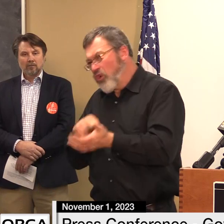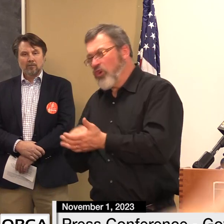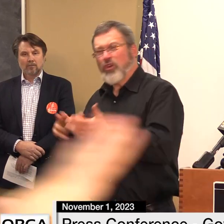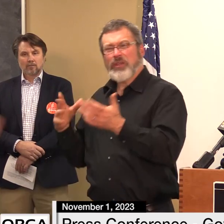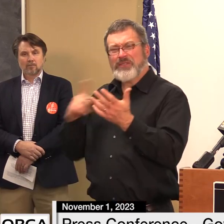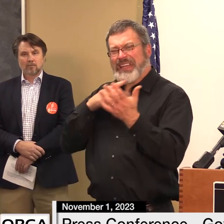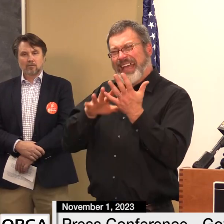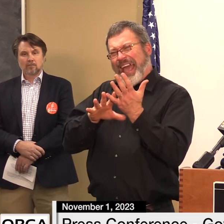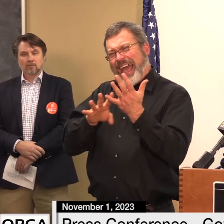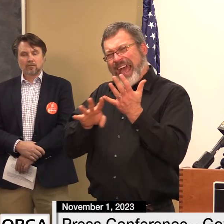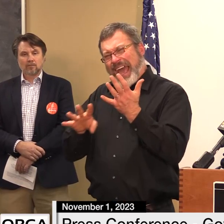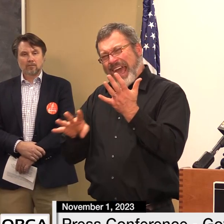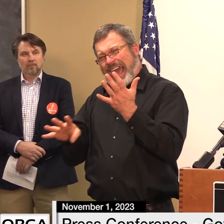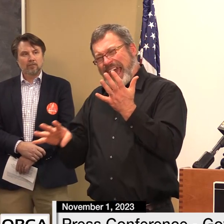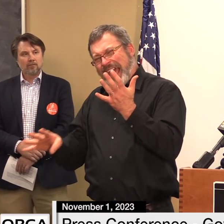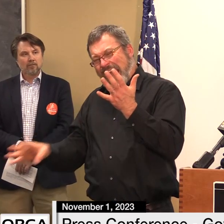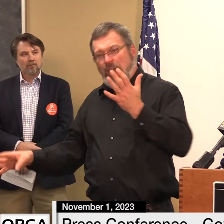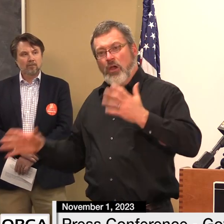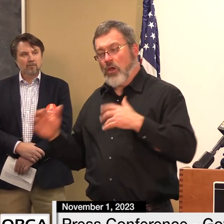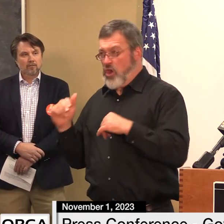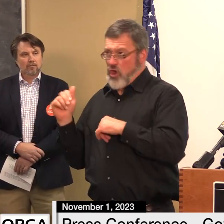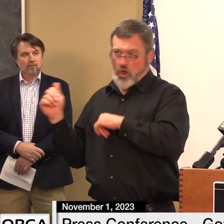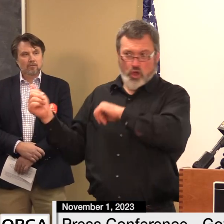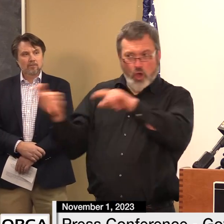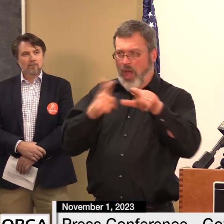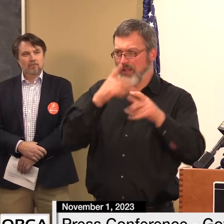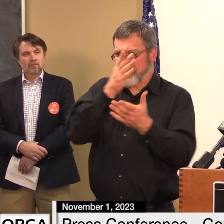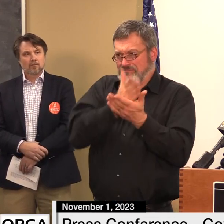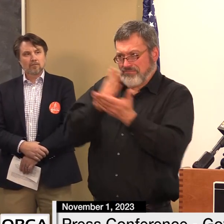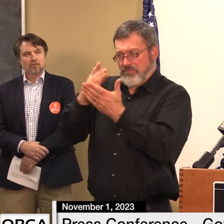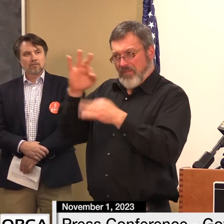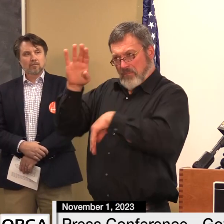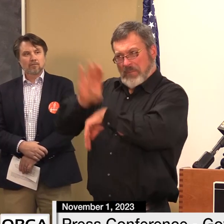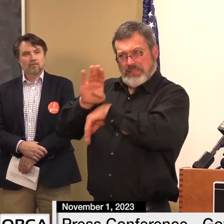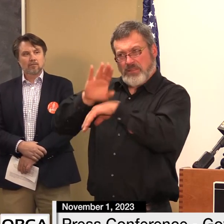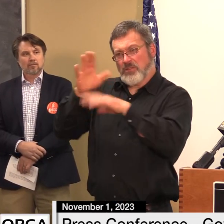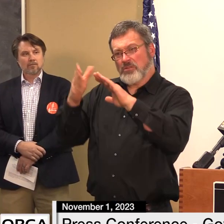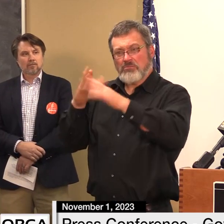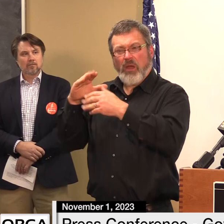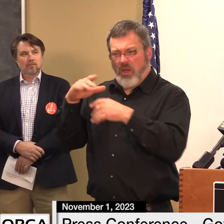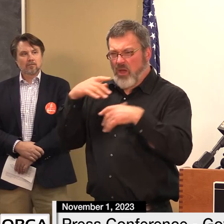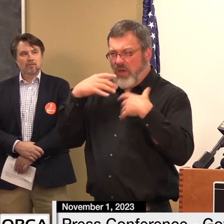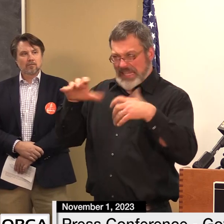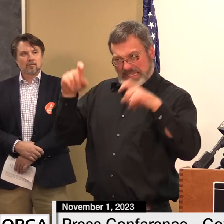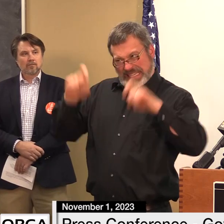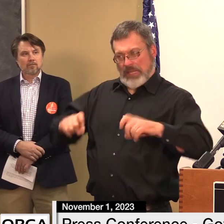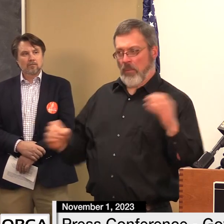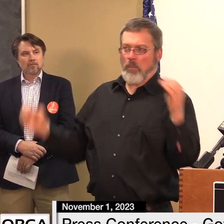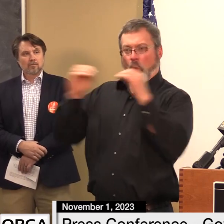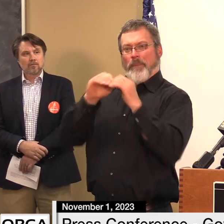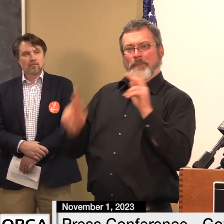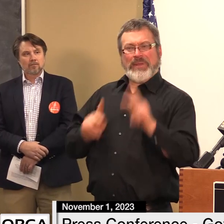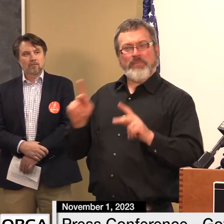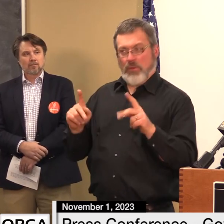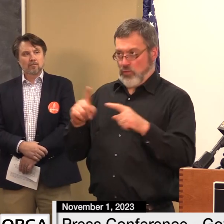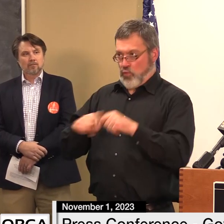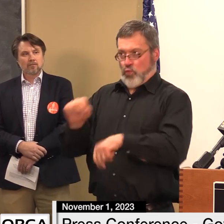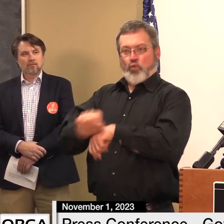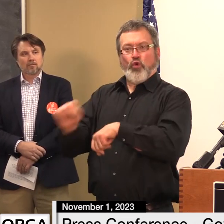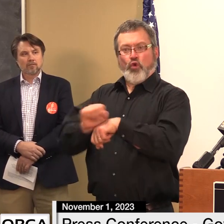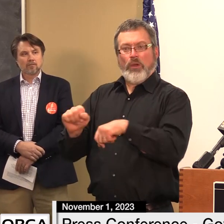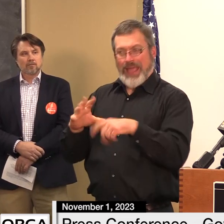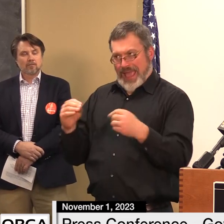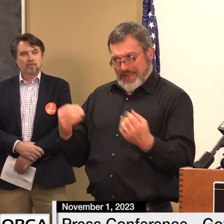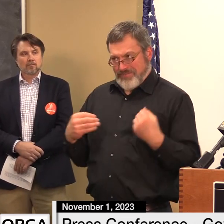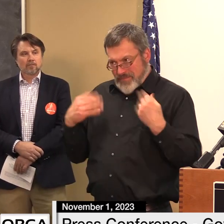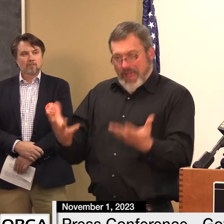Every single sector needs more people. We need more people in the workforce. I've been advocating for this